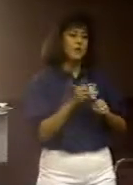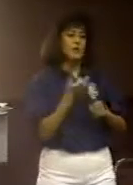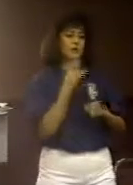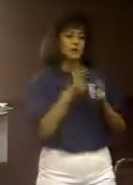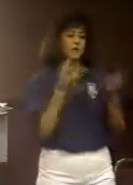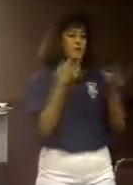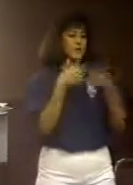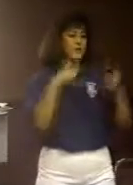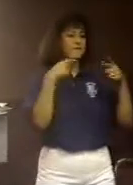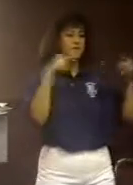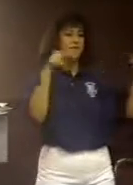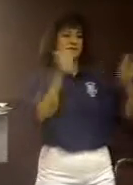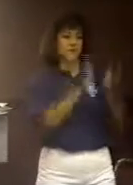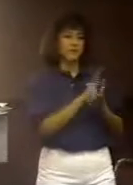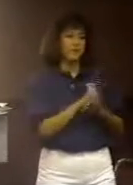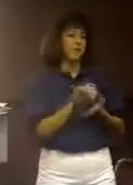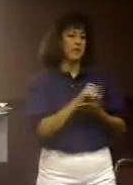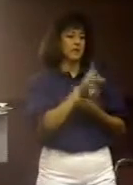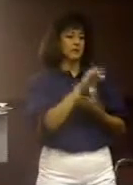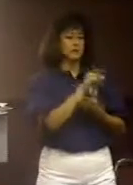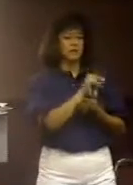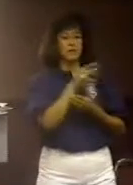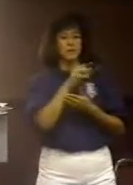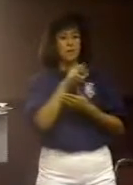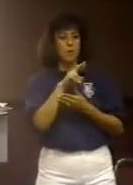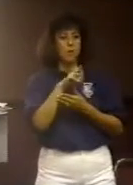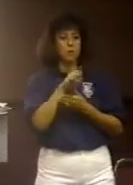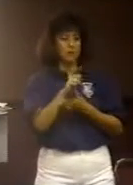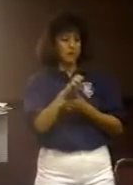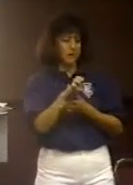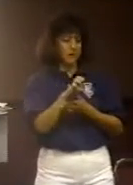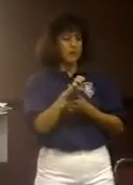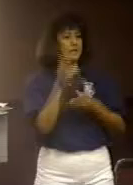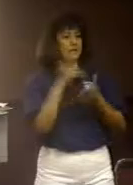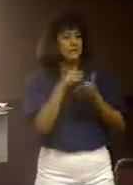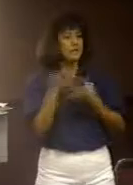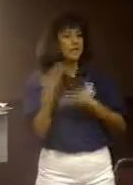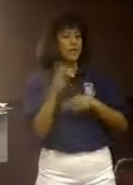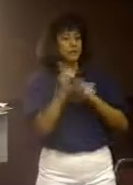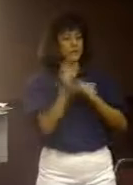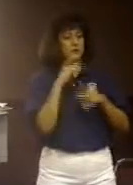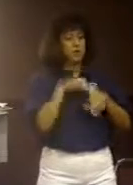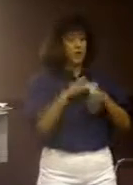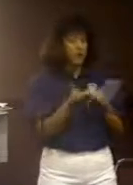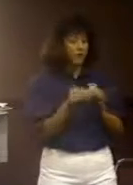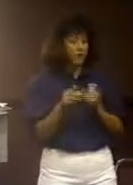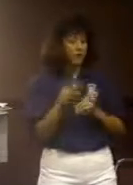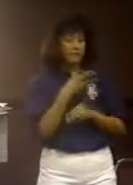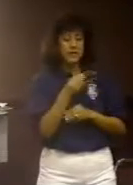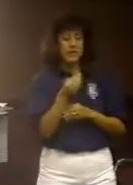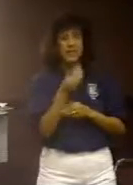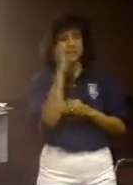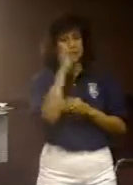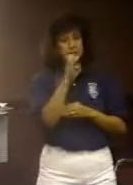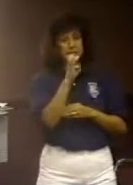very famous paper that Don Moore's delivered where he is at a conference and he